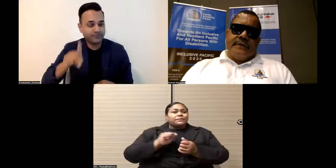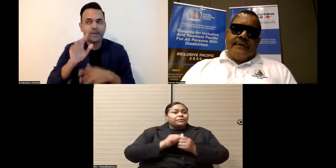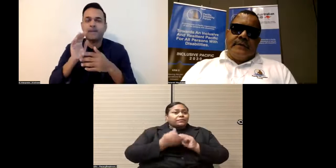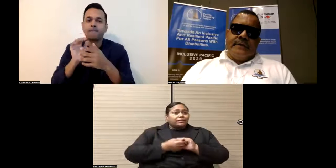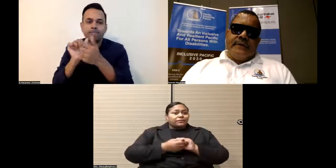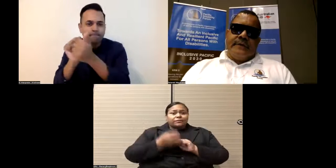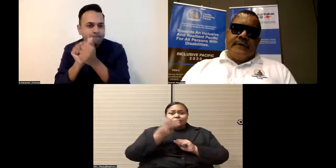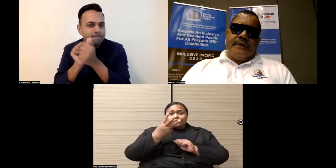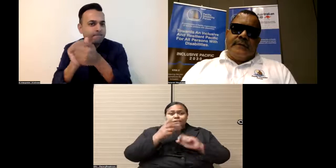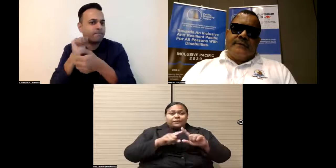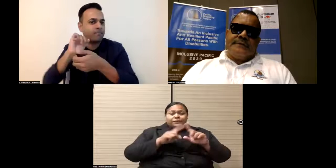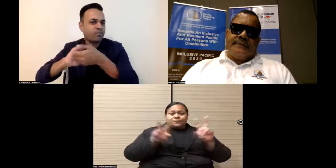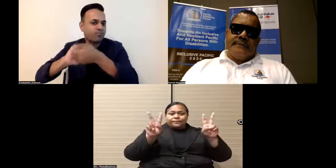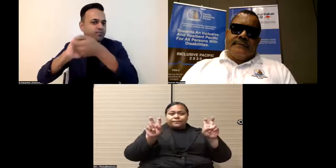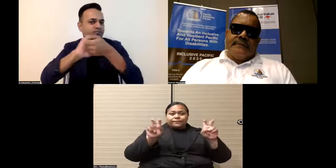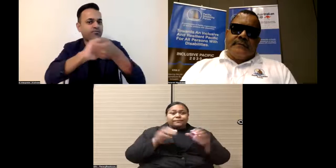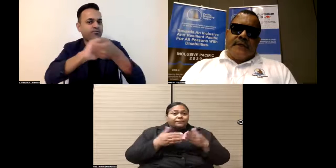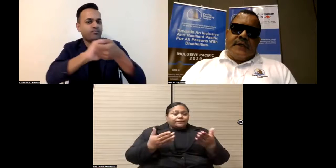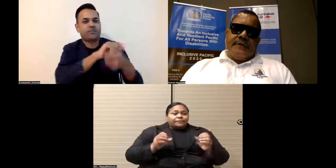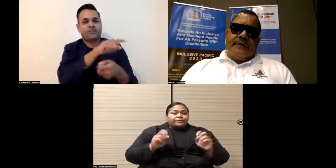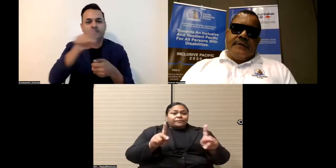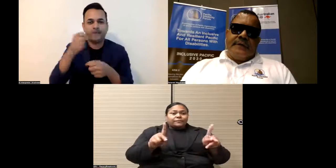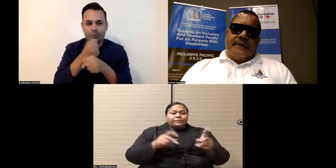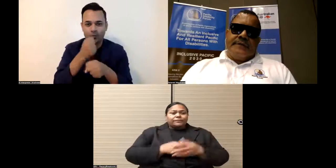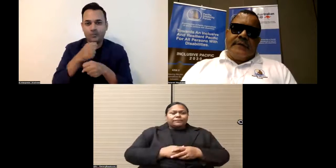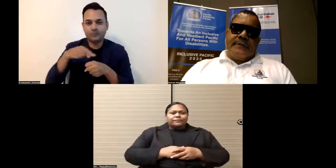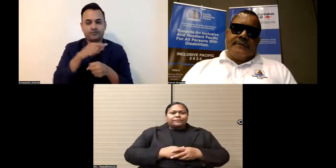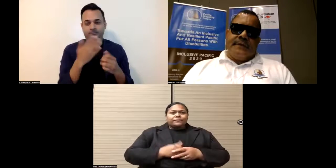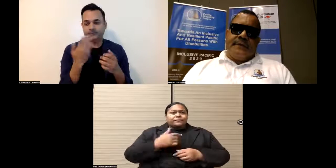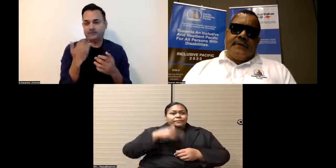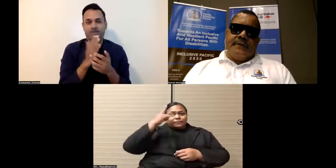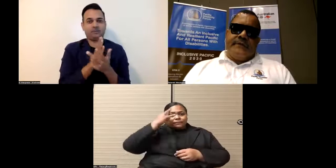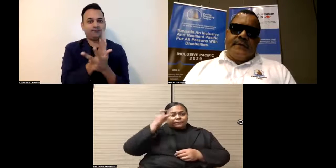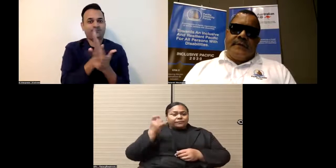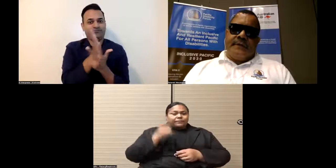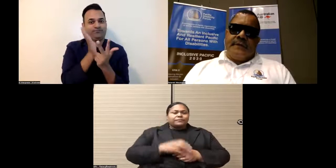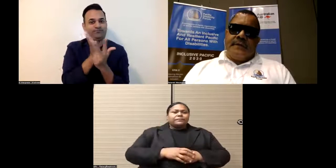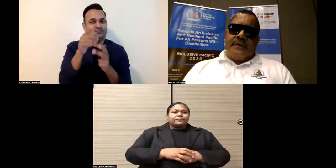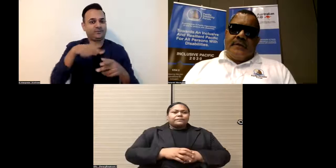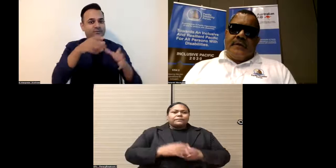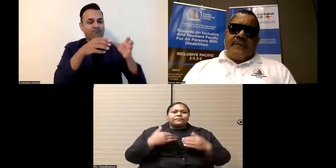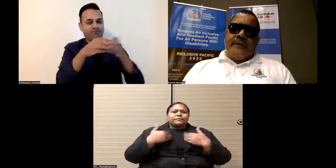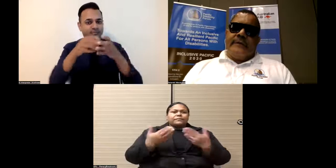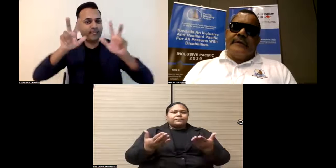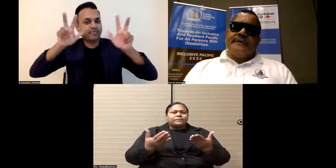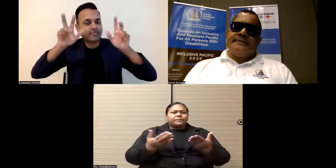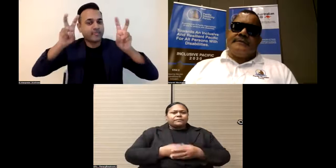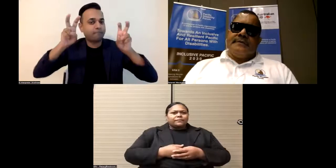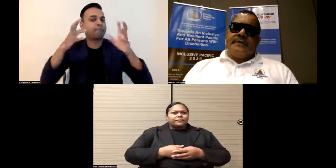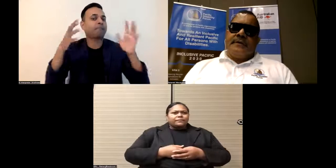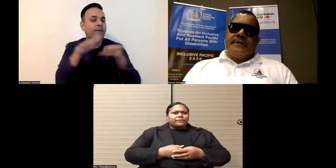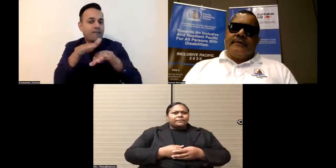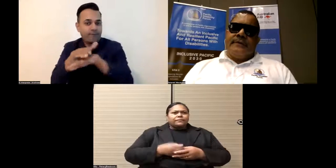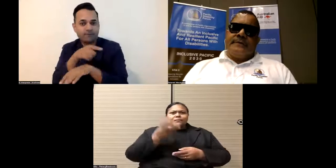suggest we'll devote 30 minutes for this particular segment in hearing from the three